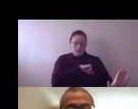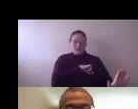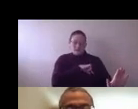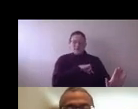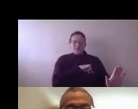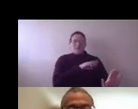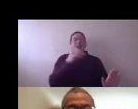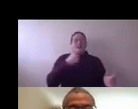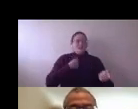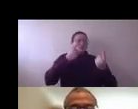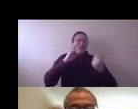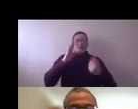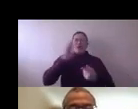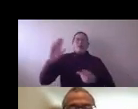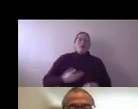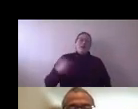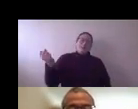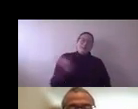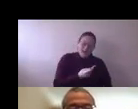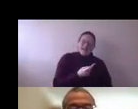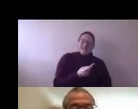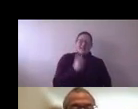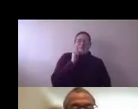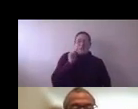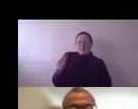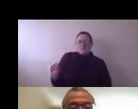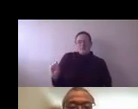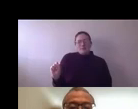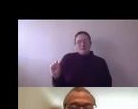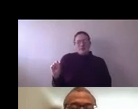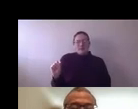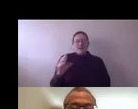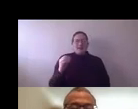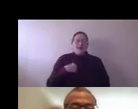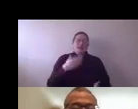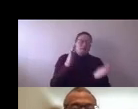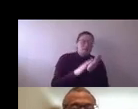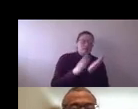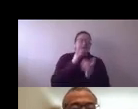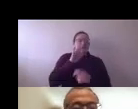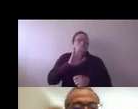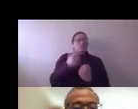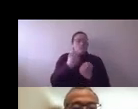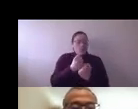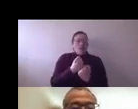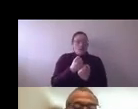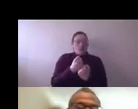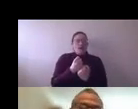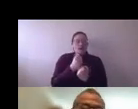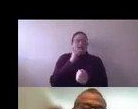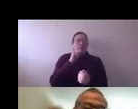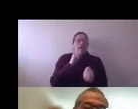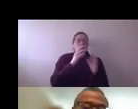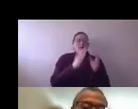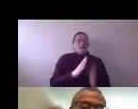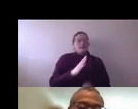a welcoming back reception for him. And I applaud you for your support of Professor